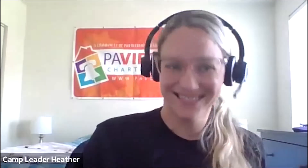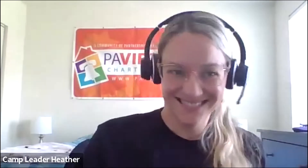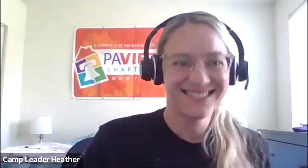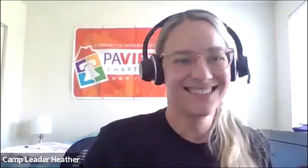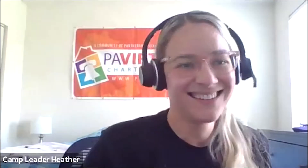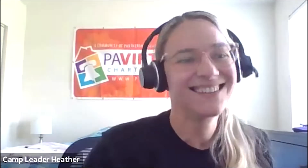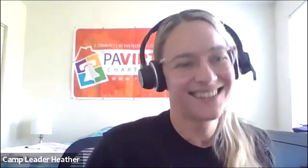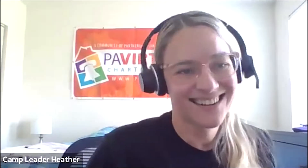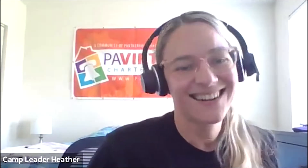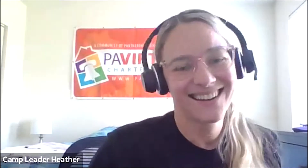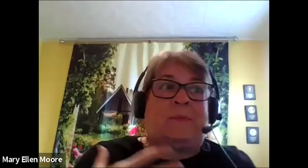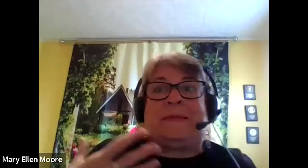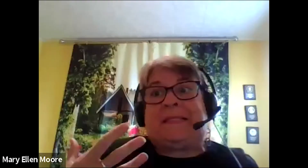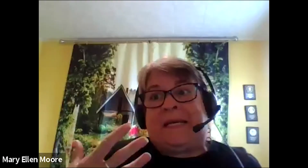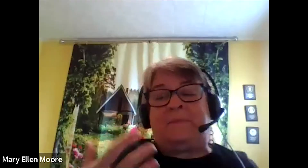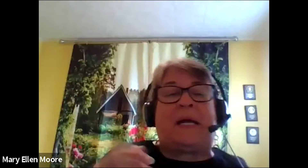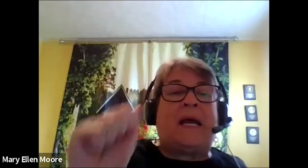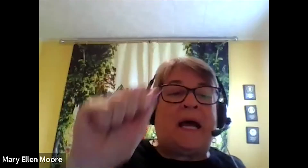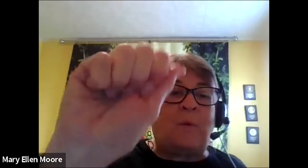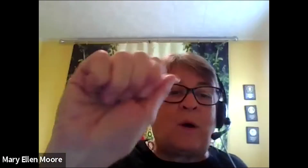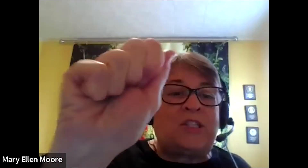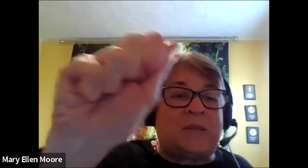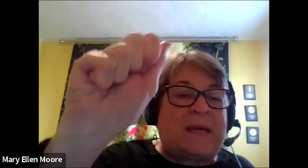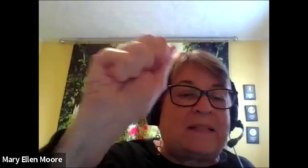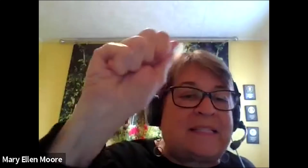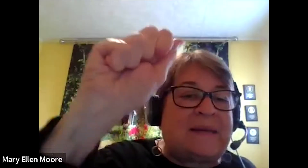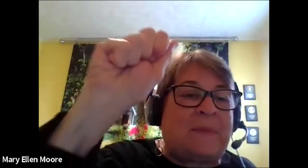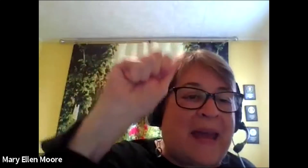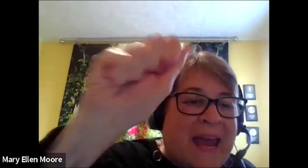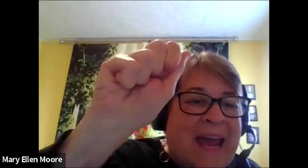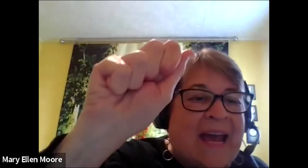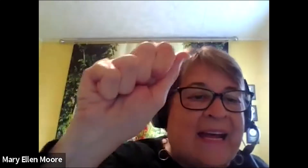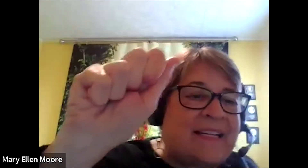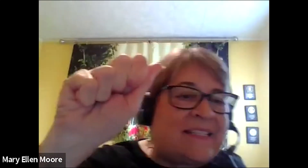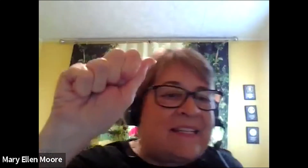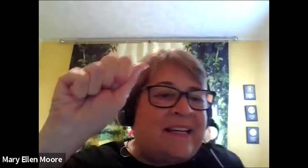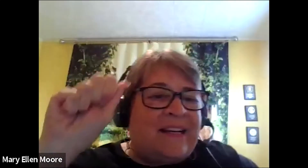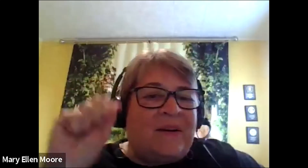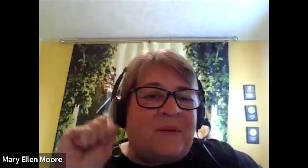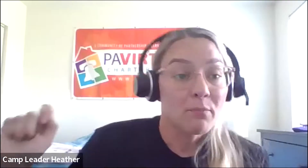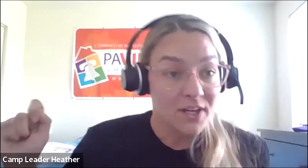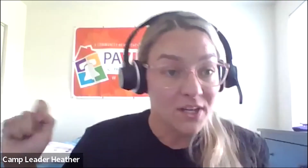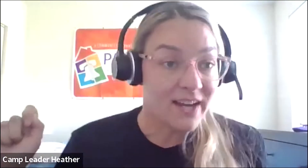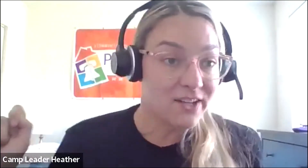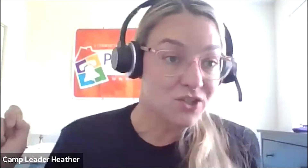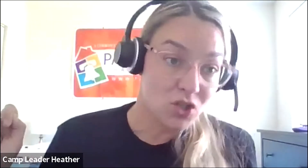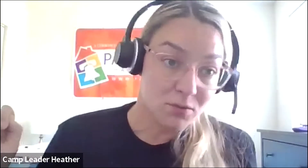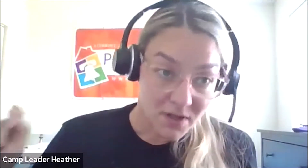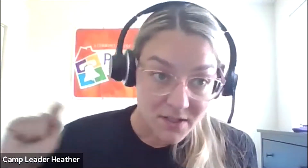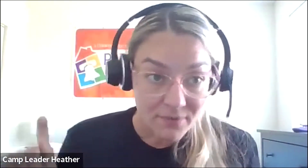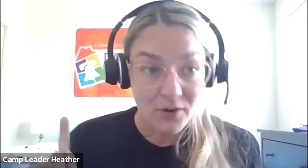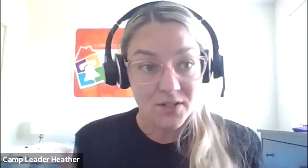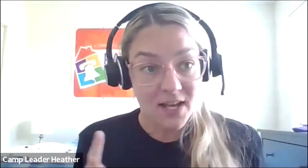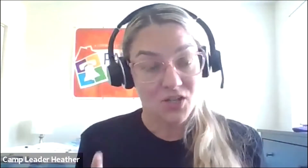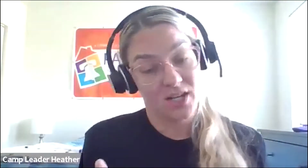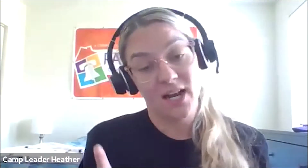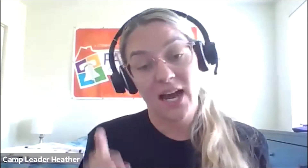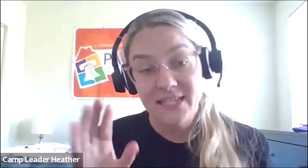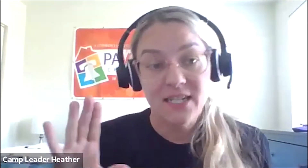see me, not because I want them to be seen, but I want you to be able to see my hand. Well, and I appreciate it too, because the first session I didn't